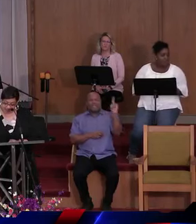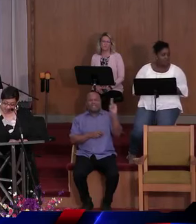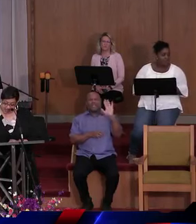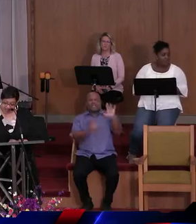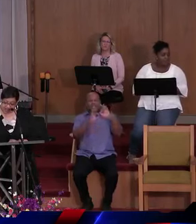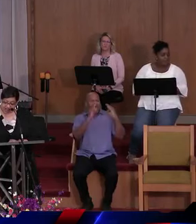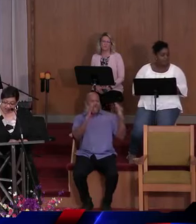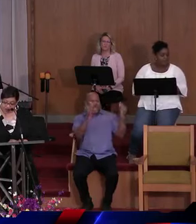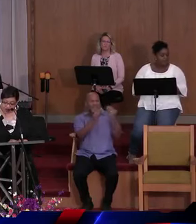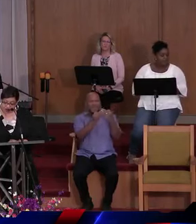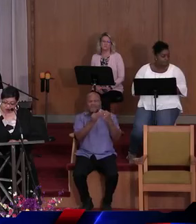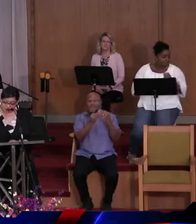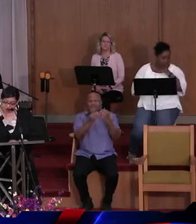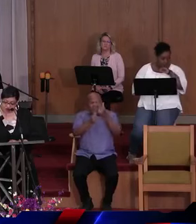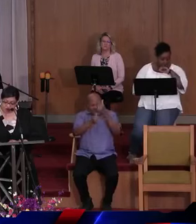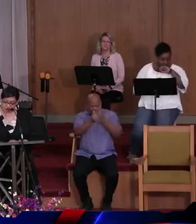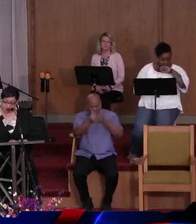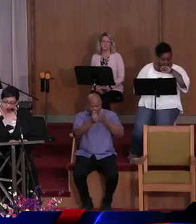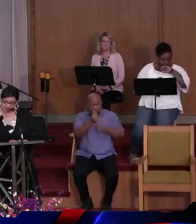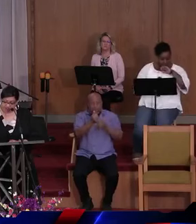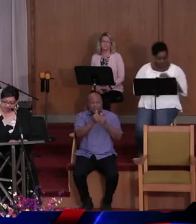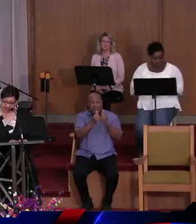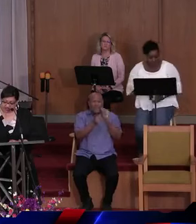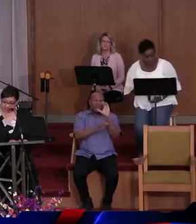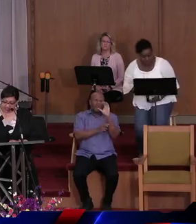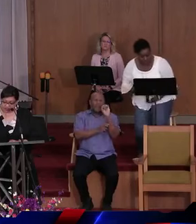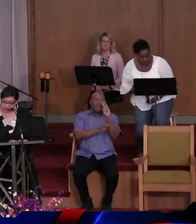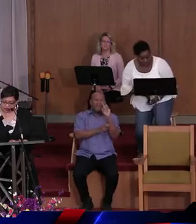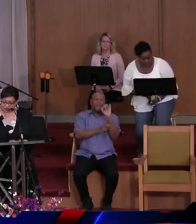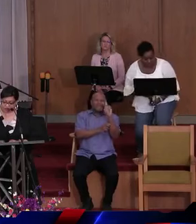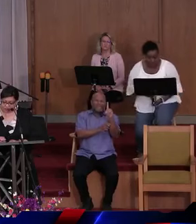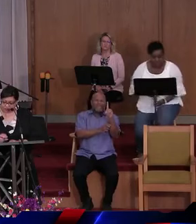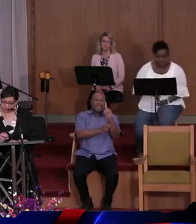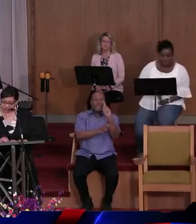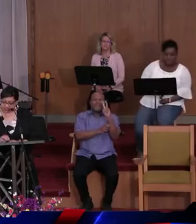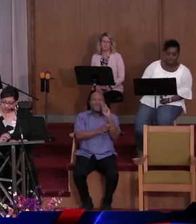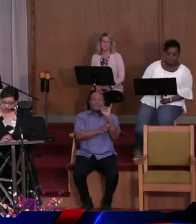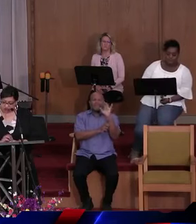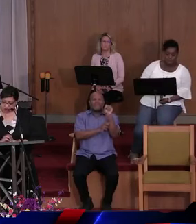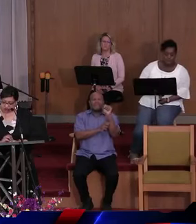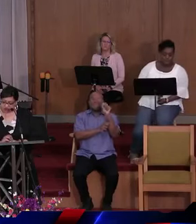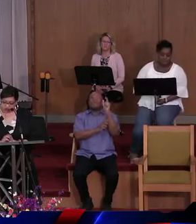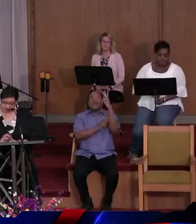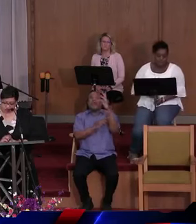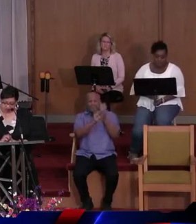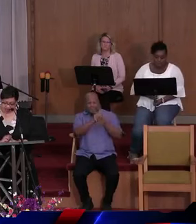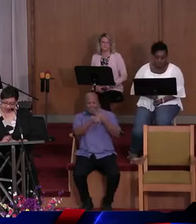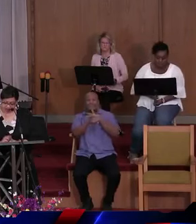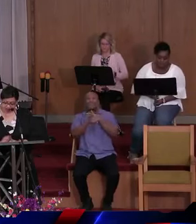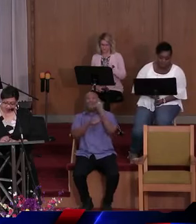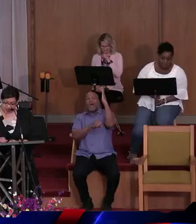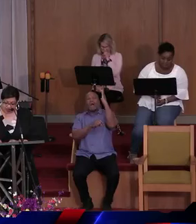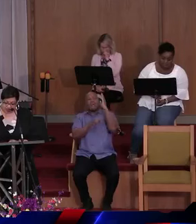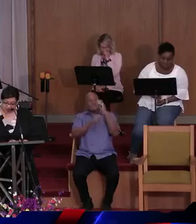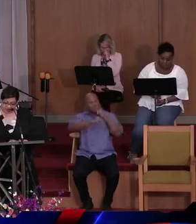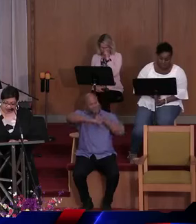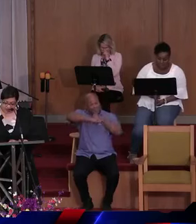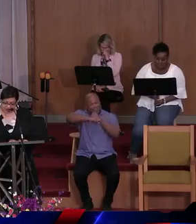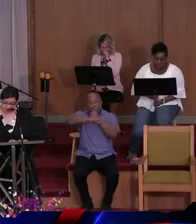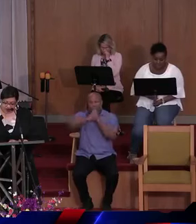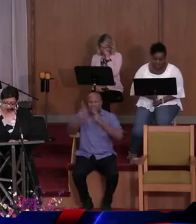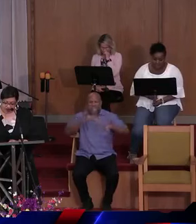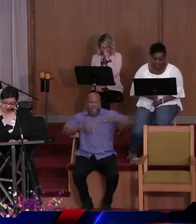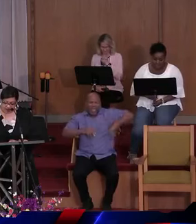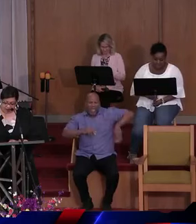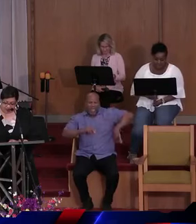family, and everyone with COVID virus and the God's protection over those who don't have it.